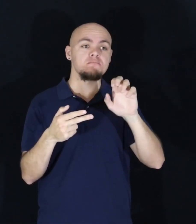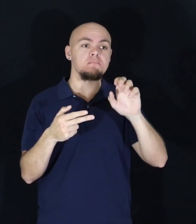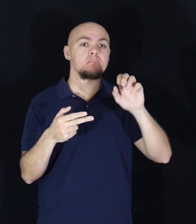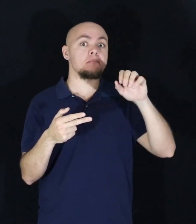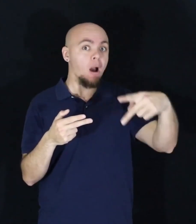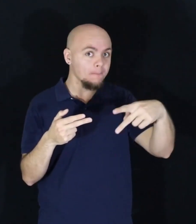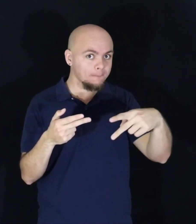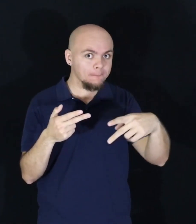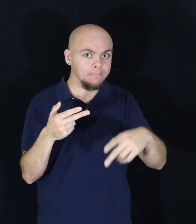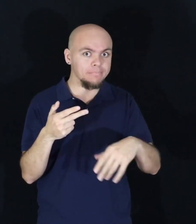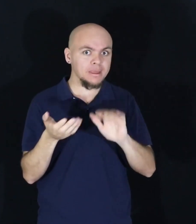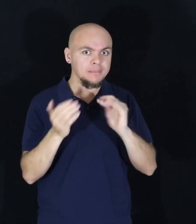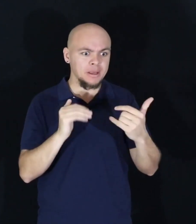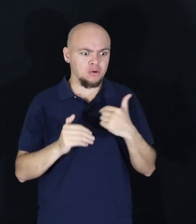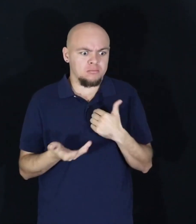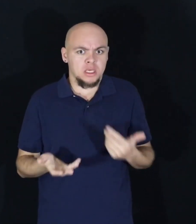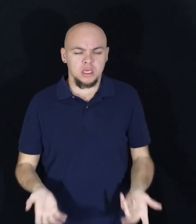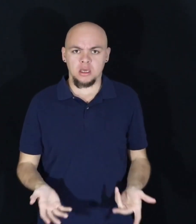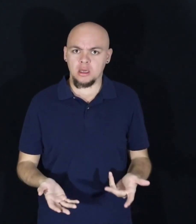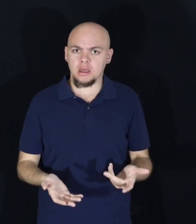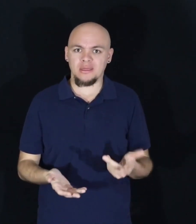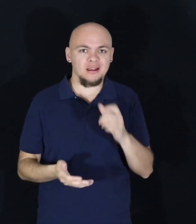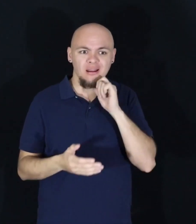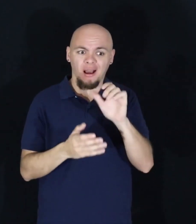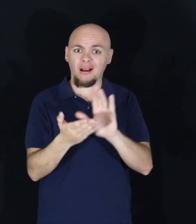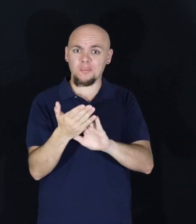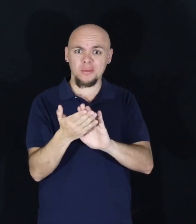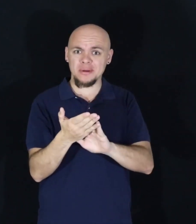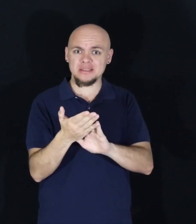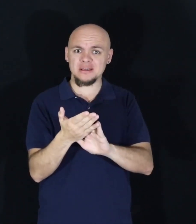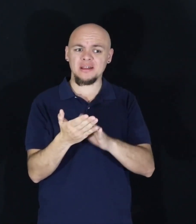nor are they funny, and it makes me feel embarrassed.